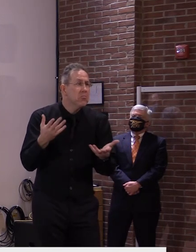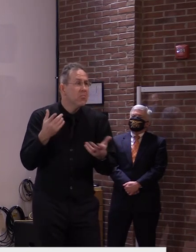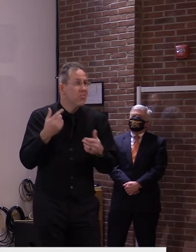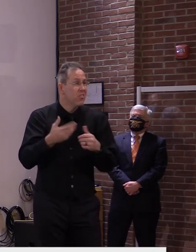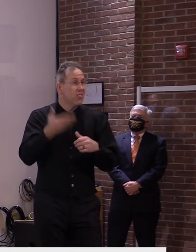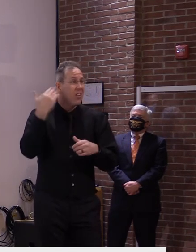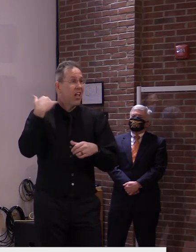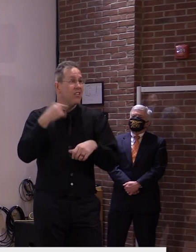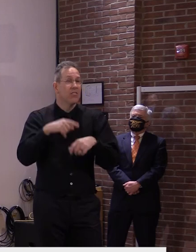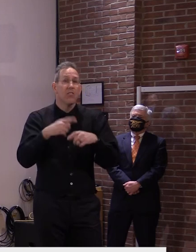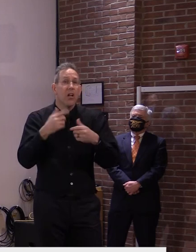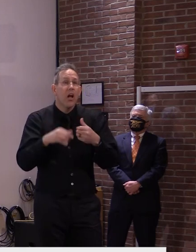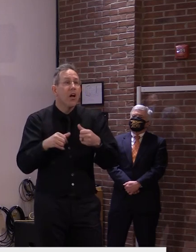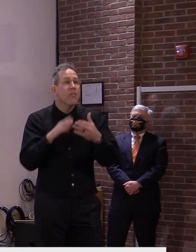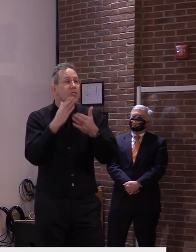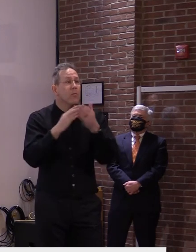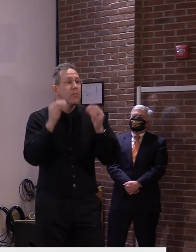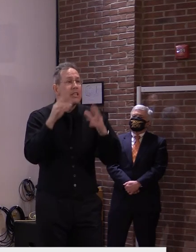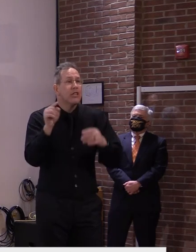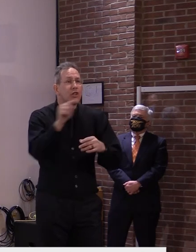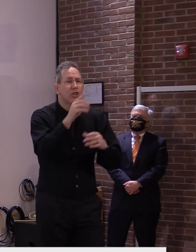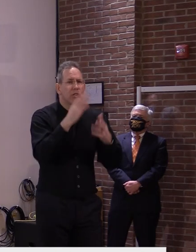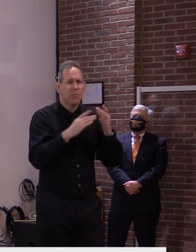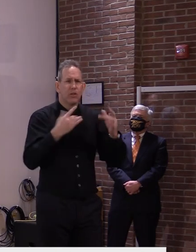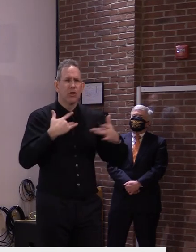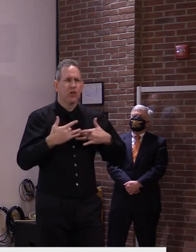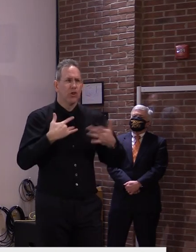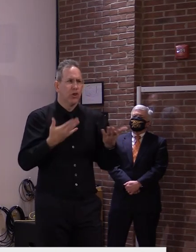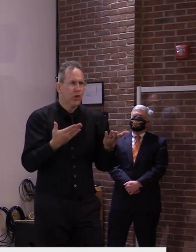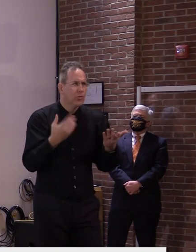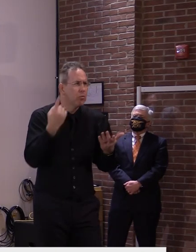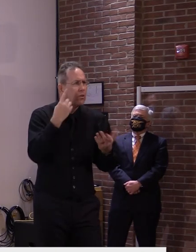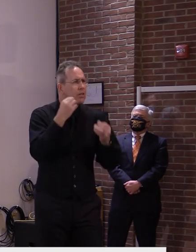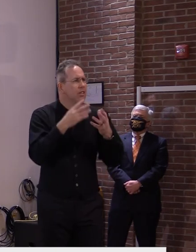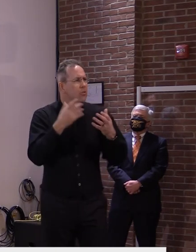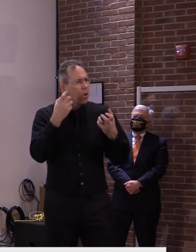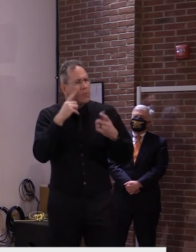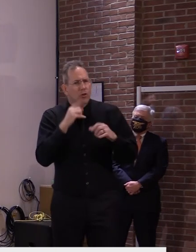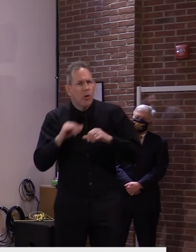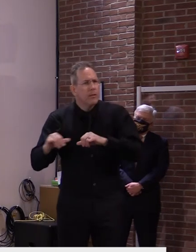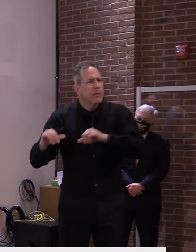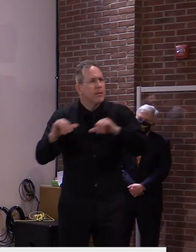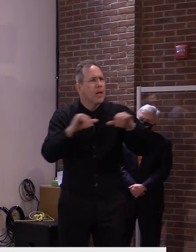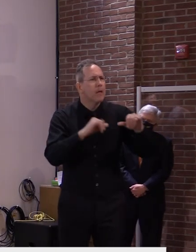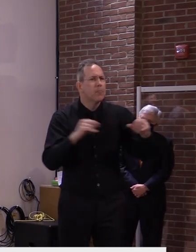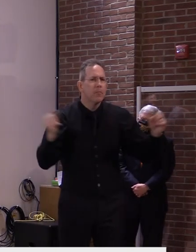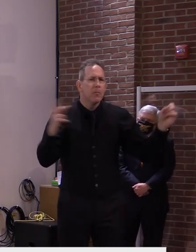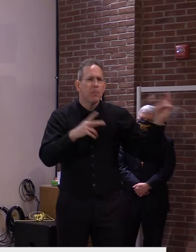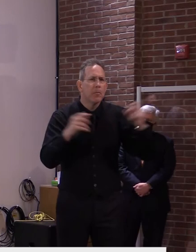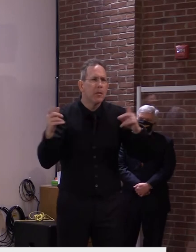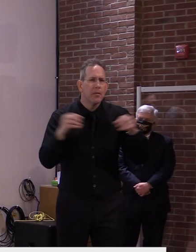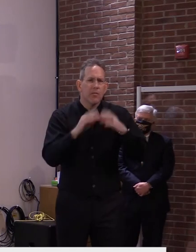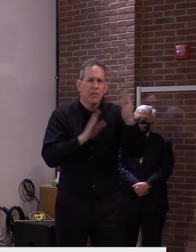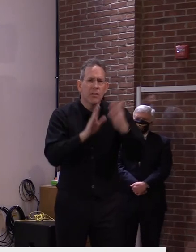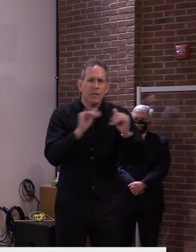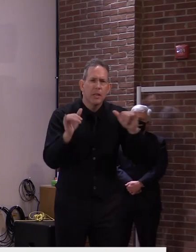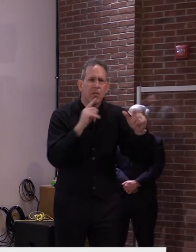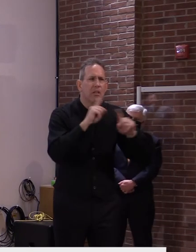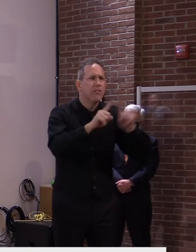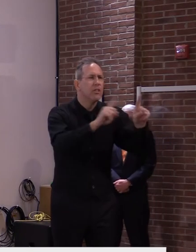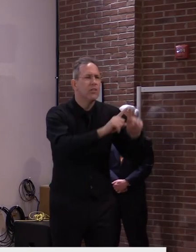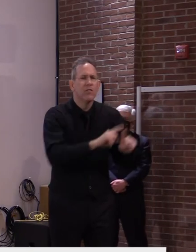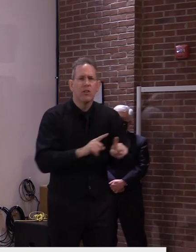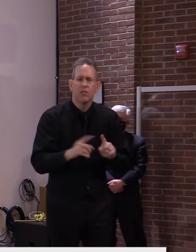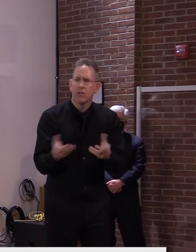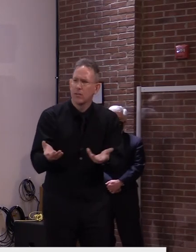concerns and trying to get everybody on the same page when it comes to getting back in the classroom. Yeah, we are having the conversations. There is a